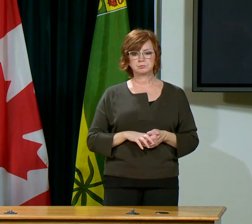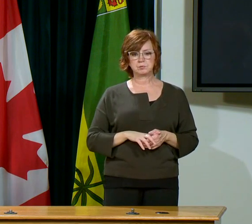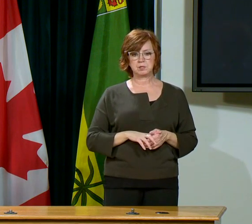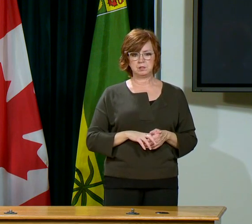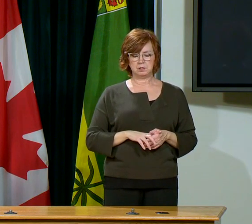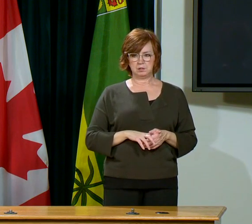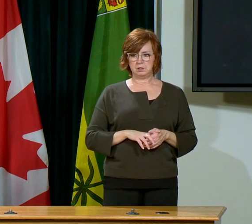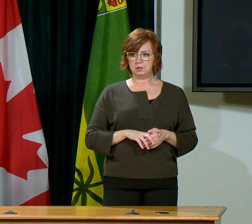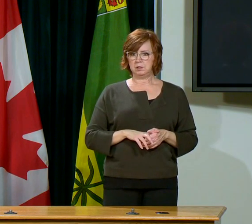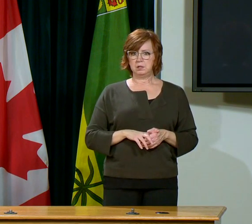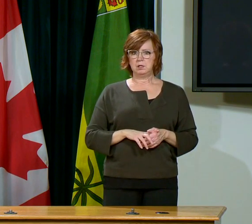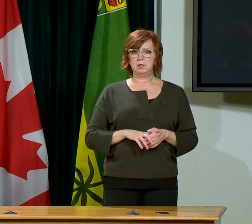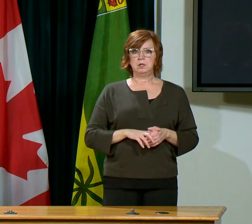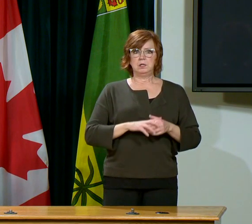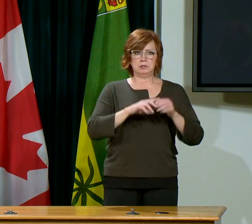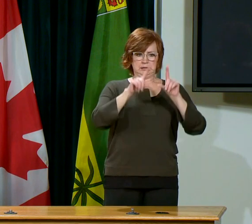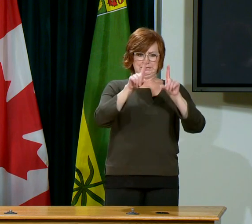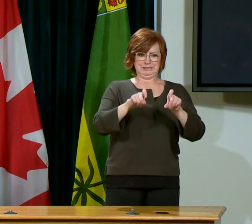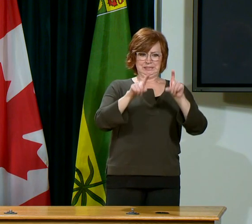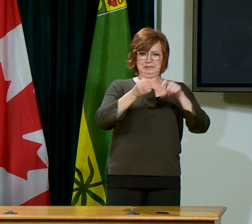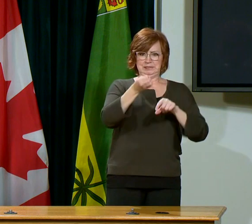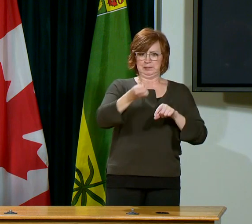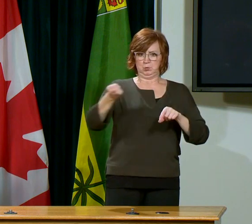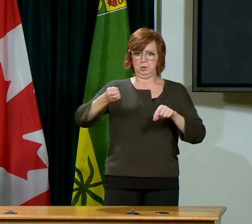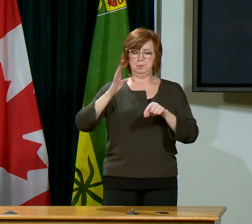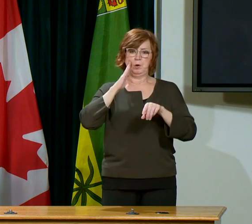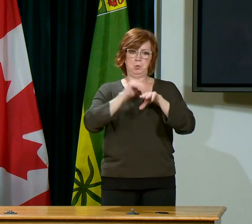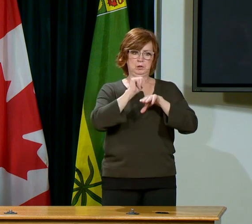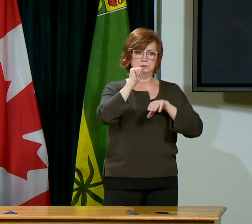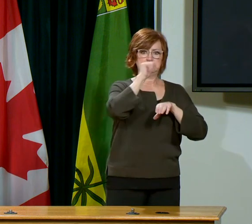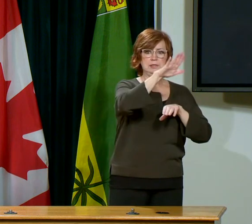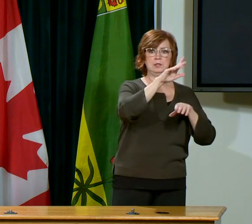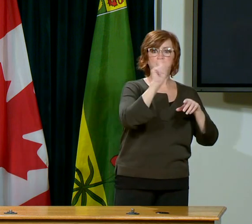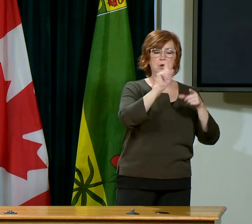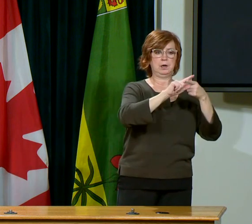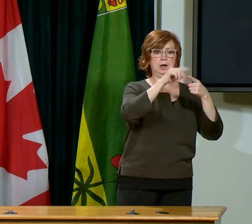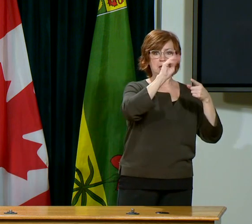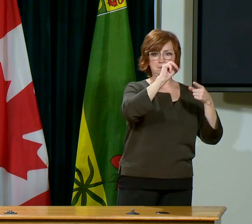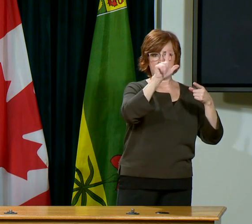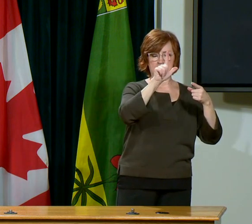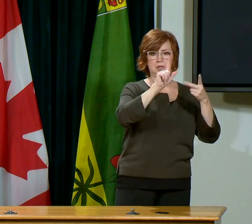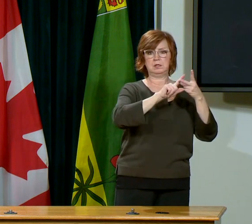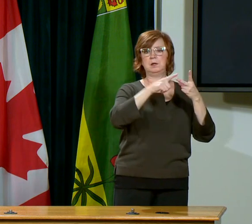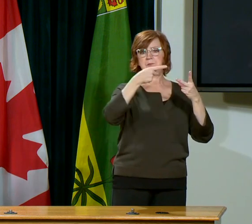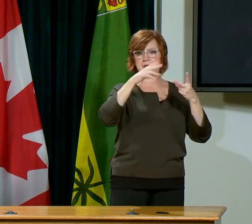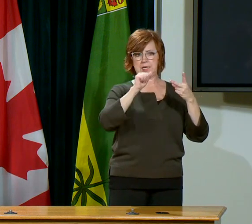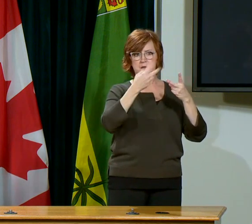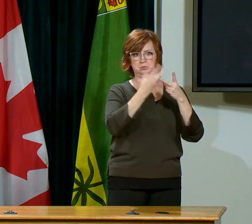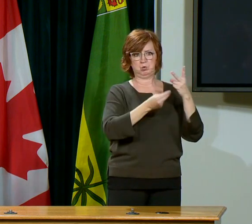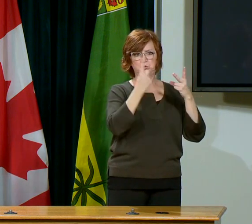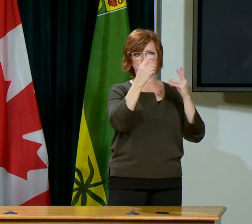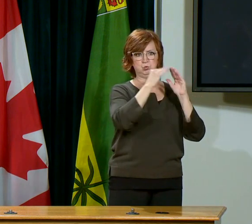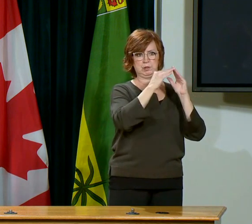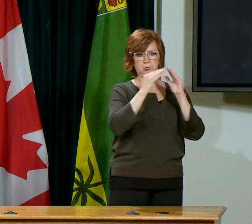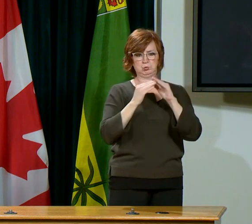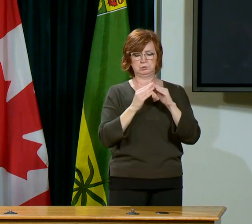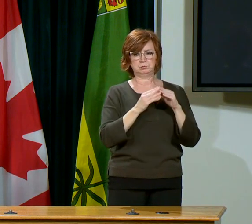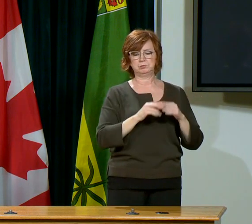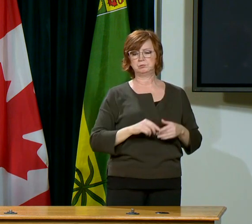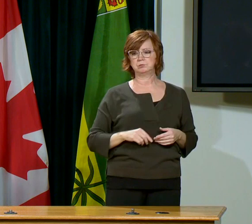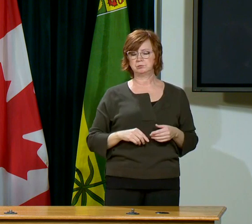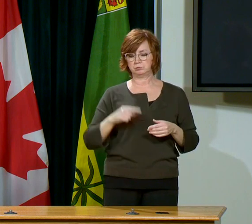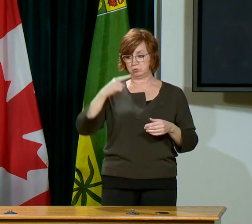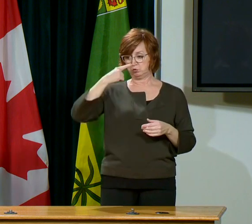testing equipment that's arriving in Meadow Lake and Prince Albert. Could somebody please elaborate